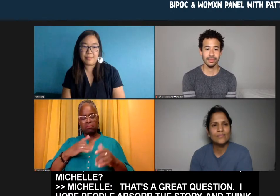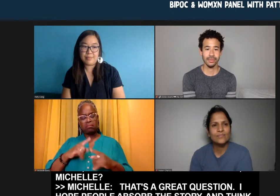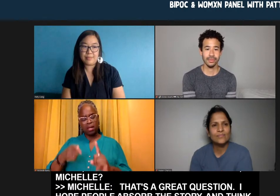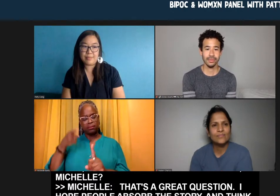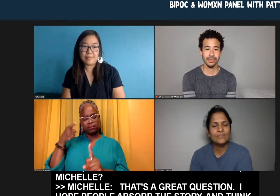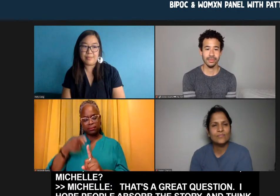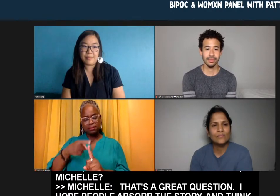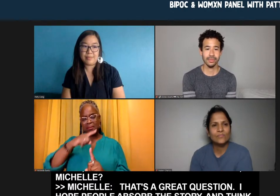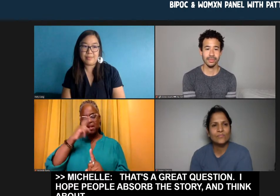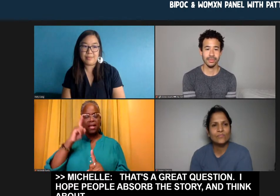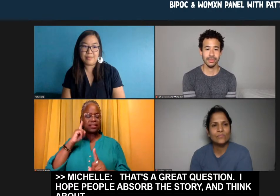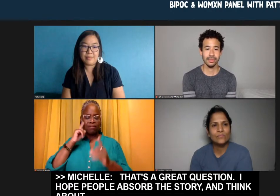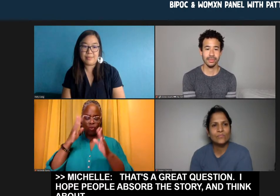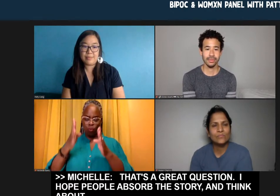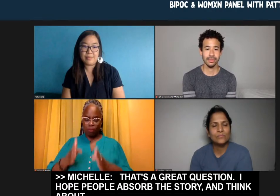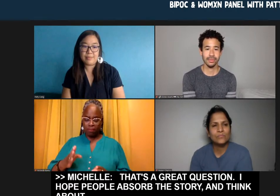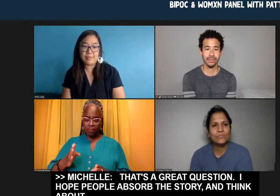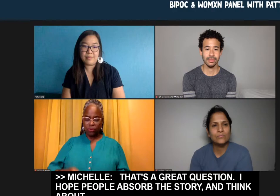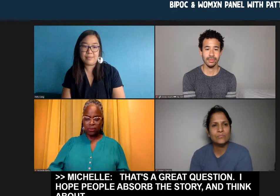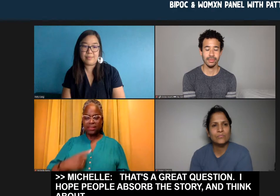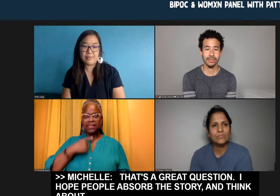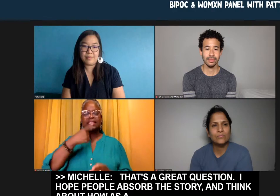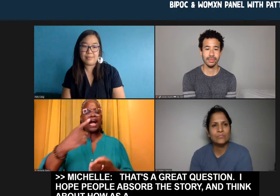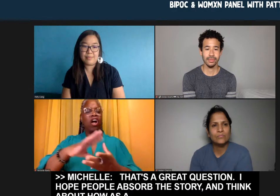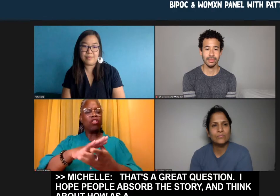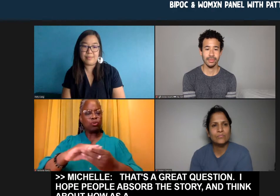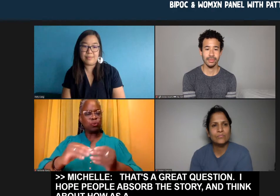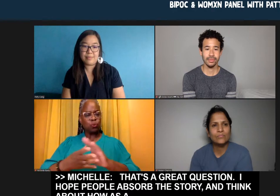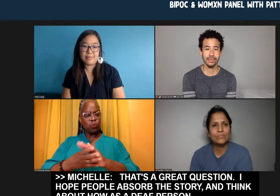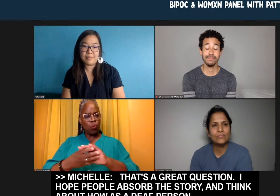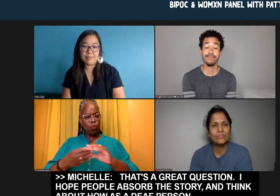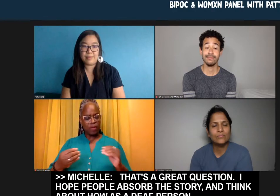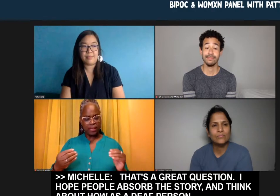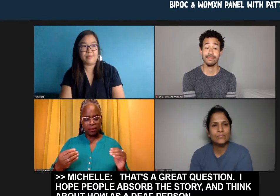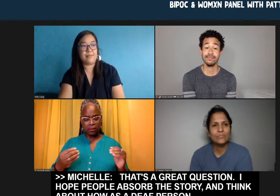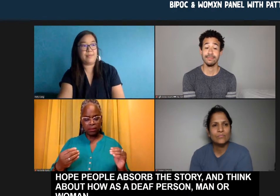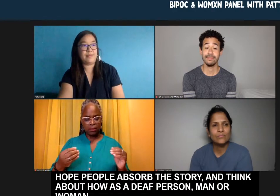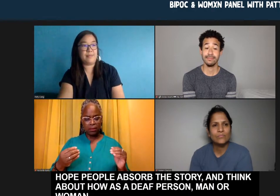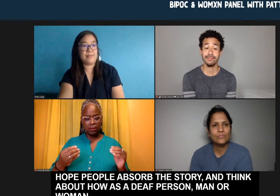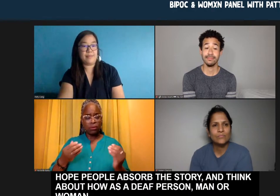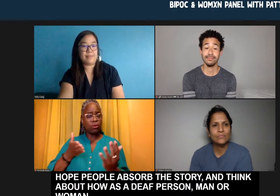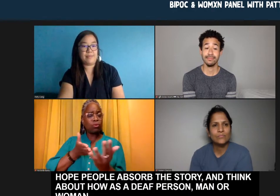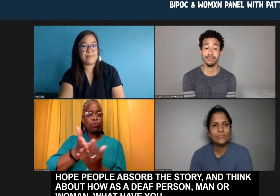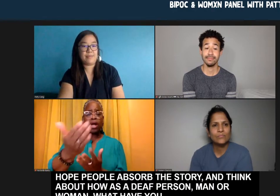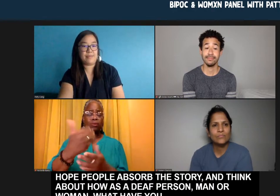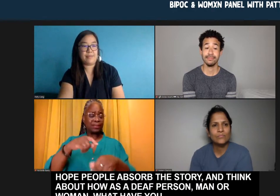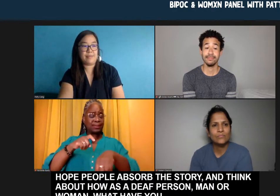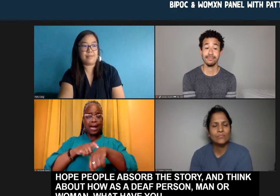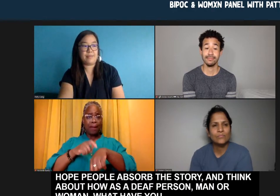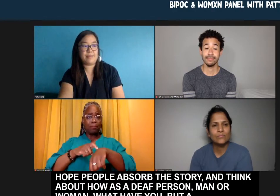how, as a deaf person, man or woman, what have you, but a Black deaf person, and this story